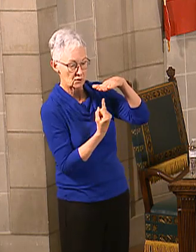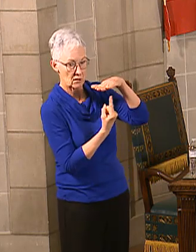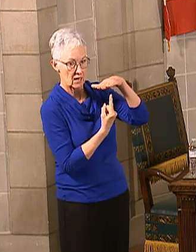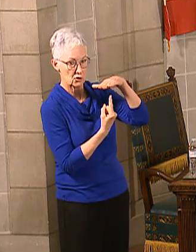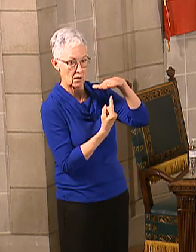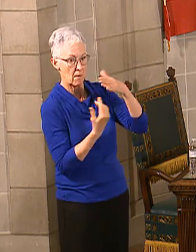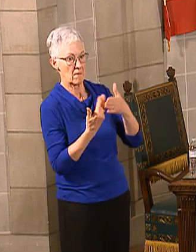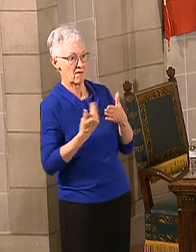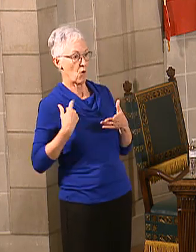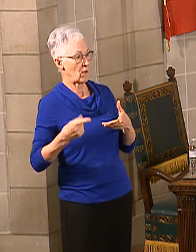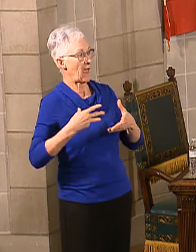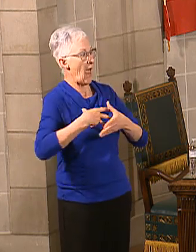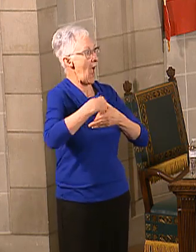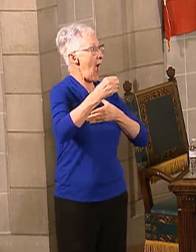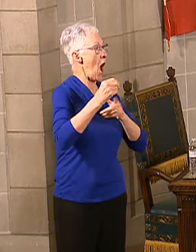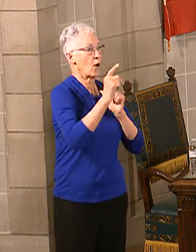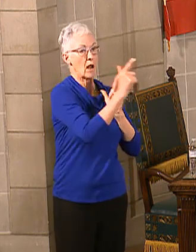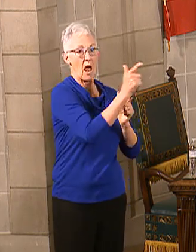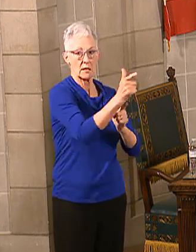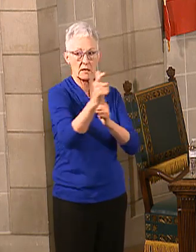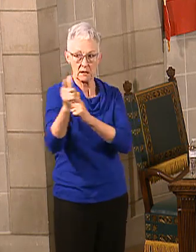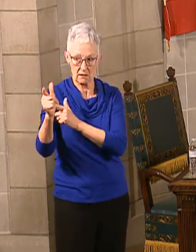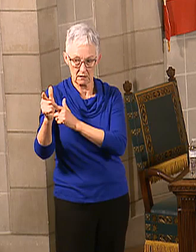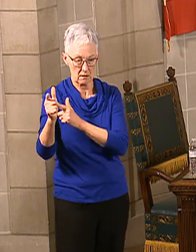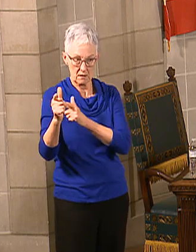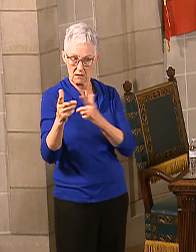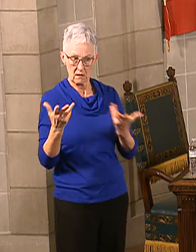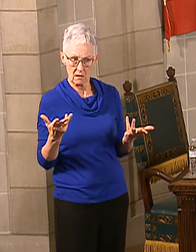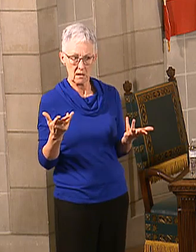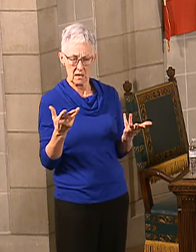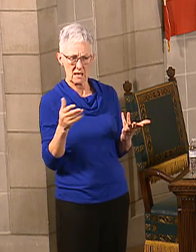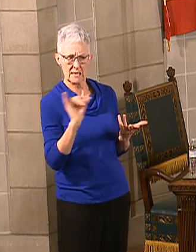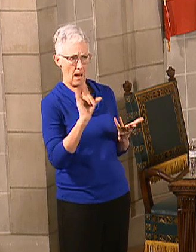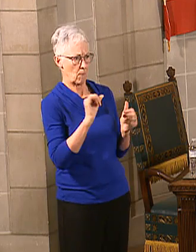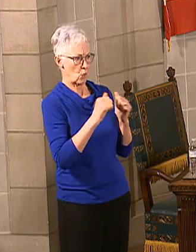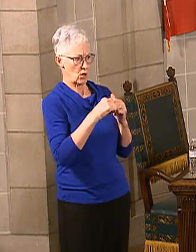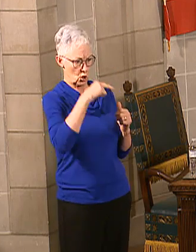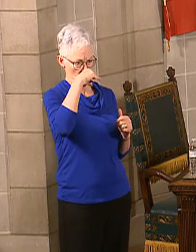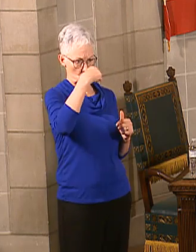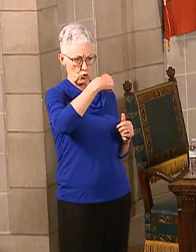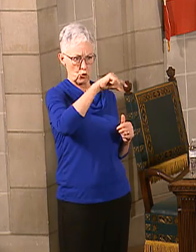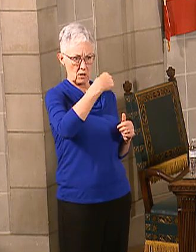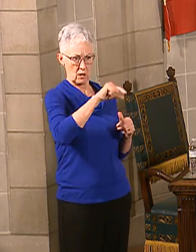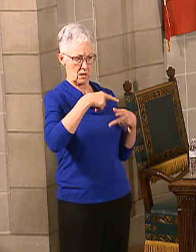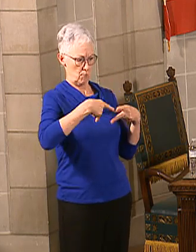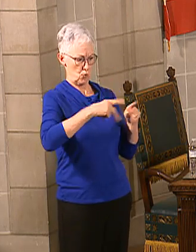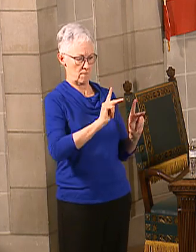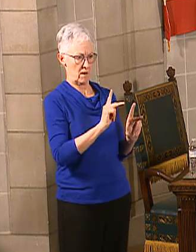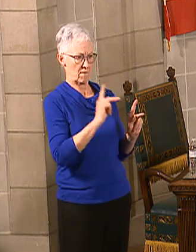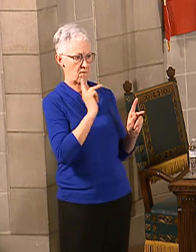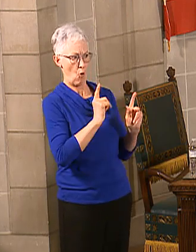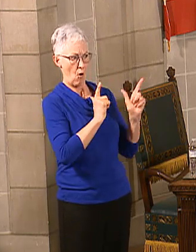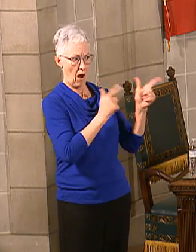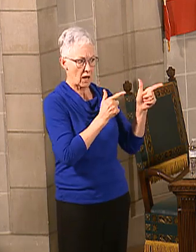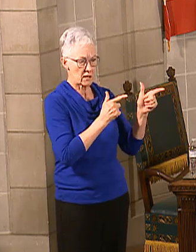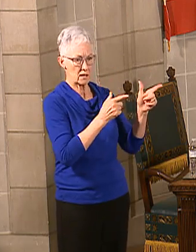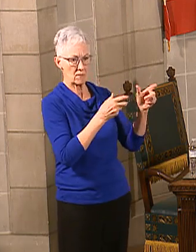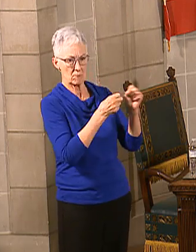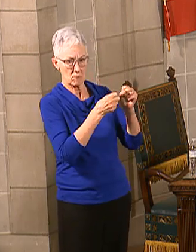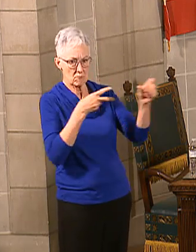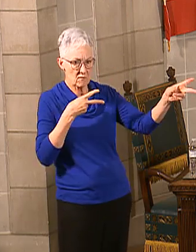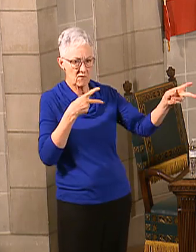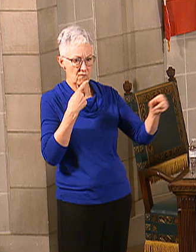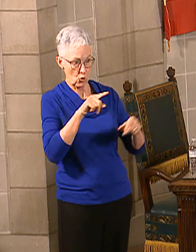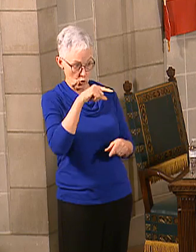14 days first before they go hunting? Because that's what they have to do. I think if people know that they have to quarantine 14 days before they come and use our Game and